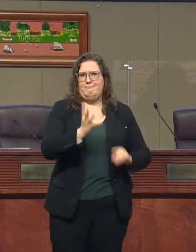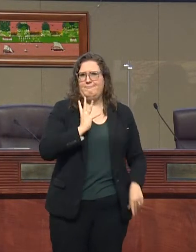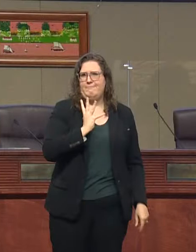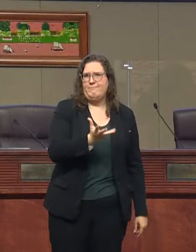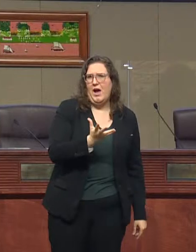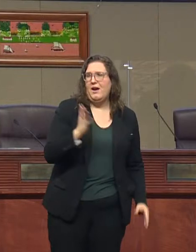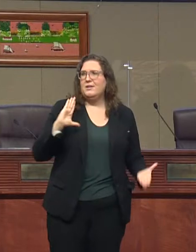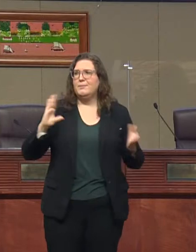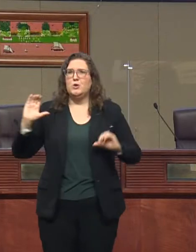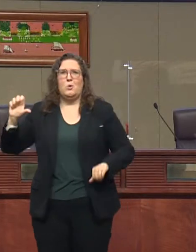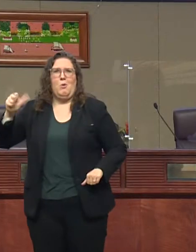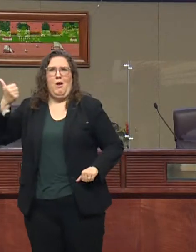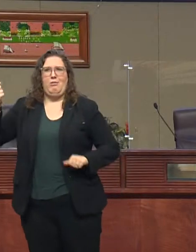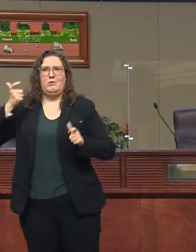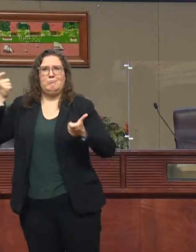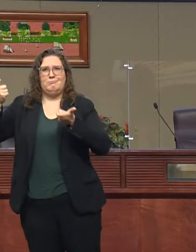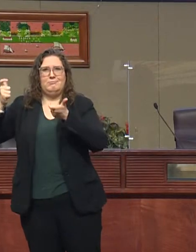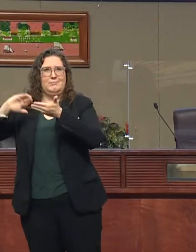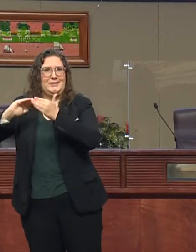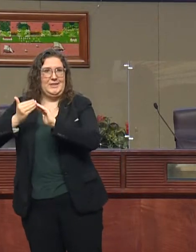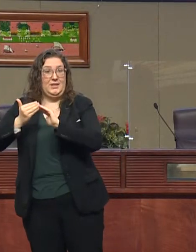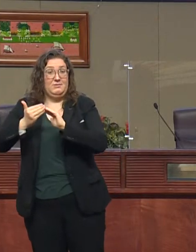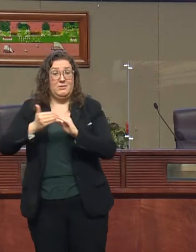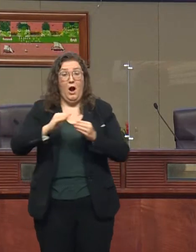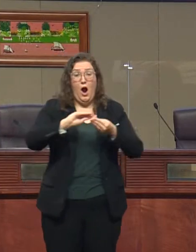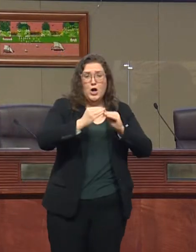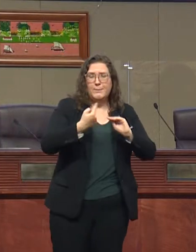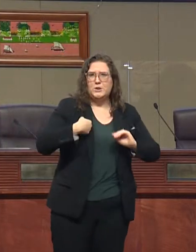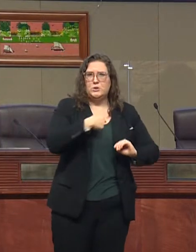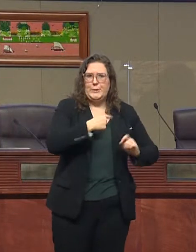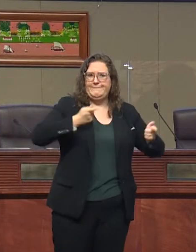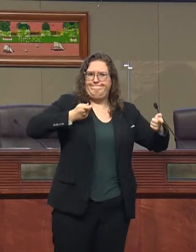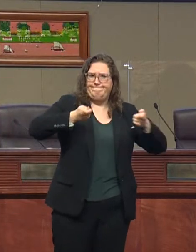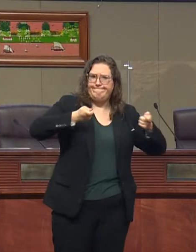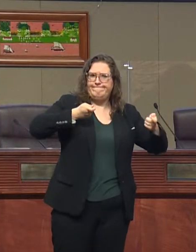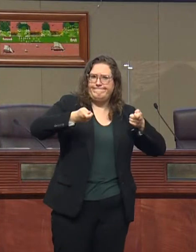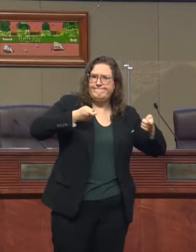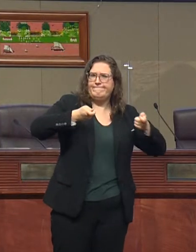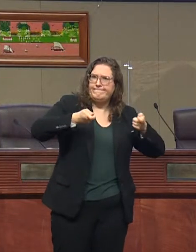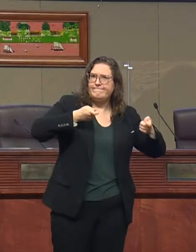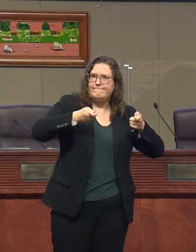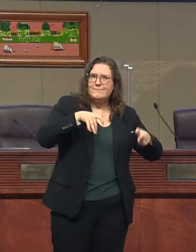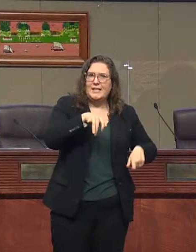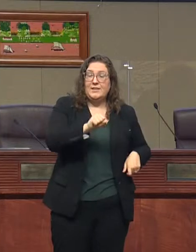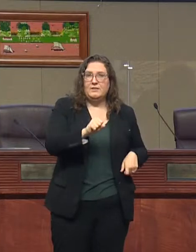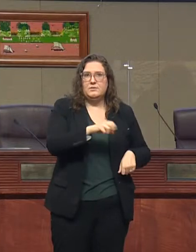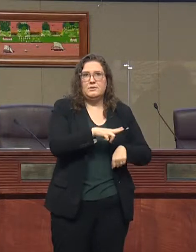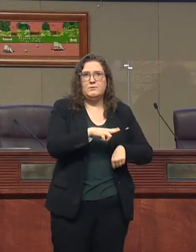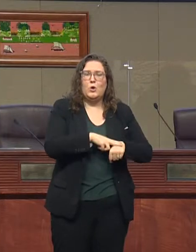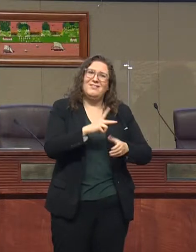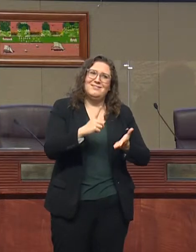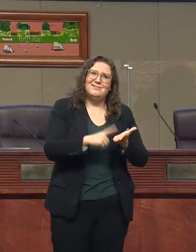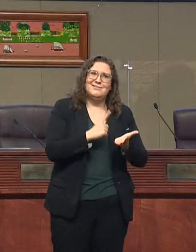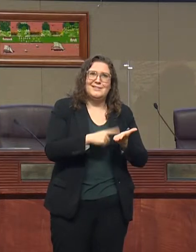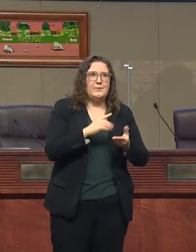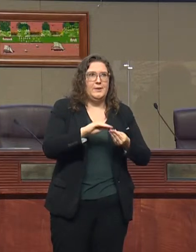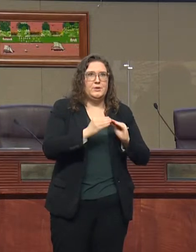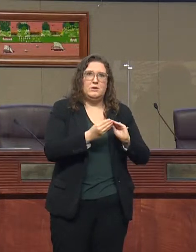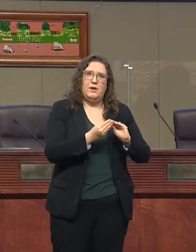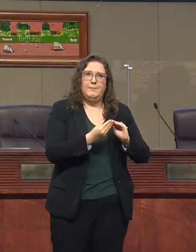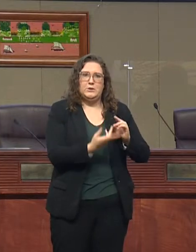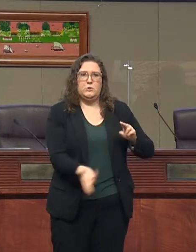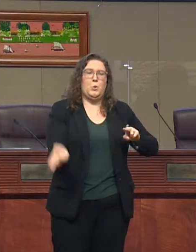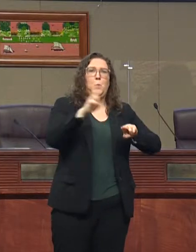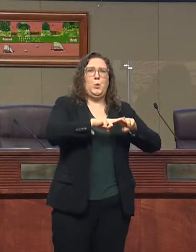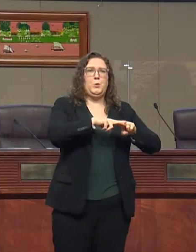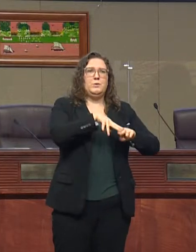community. We've been able to manage it over time, even though we have seen spikes at various times, but we